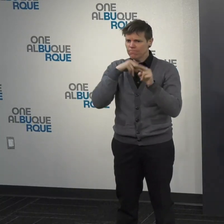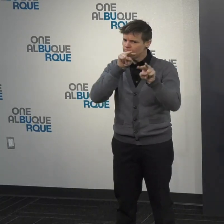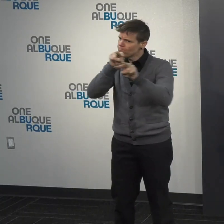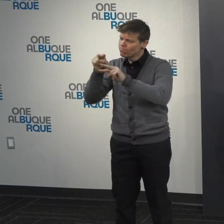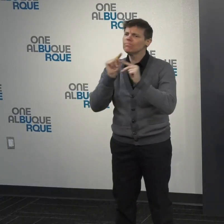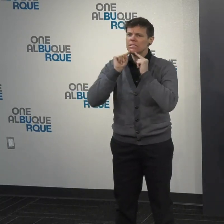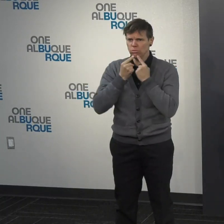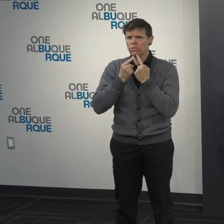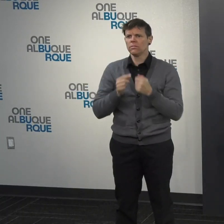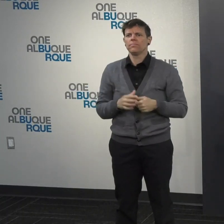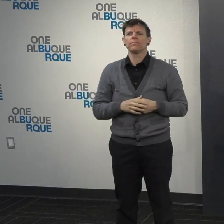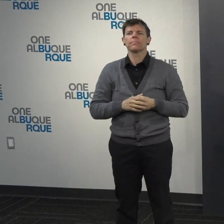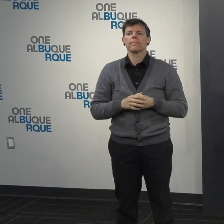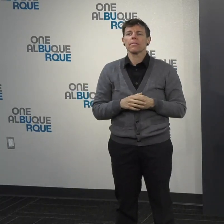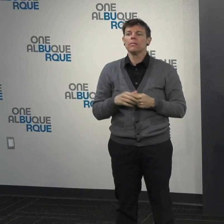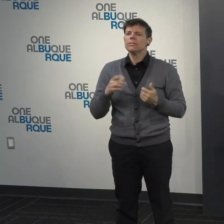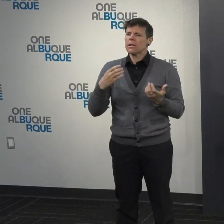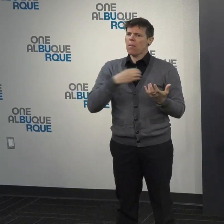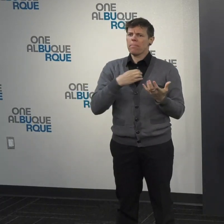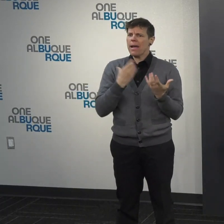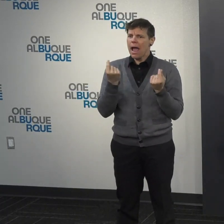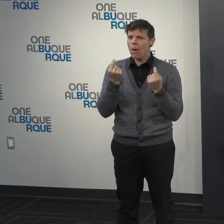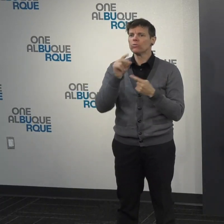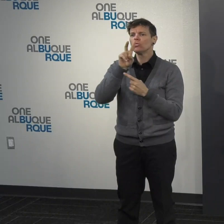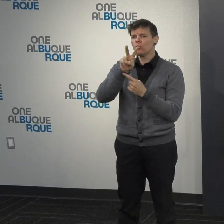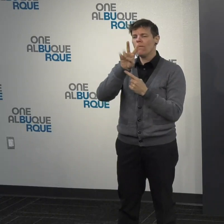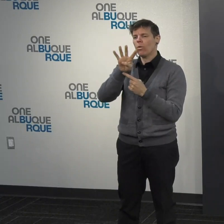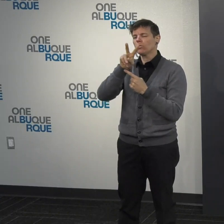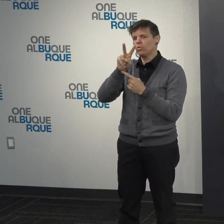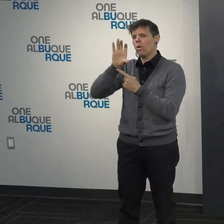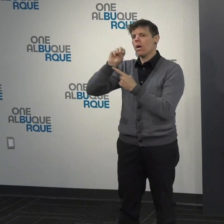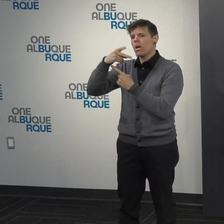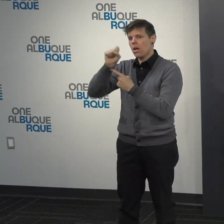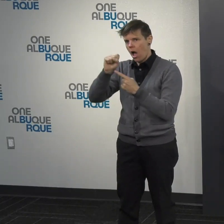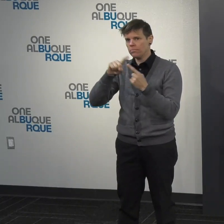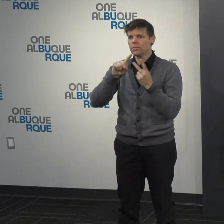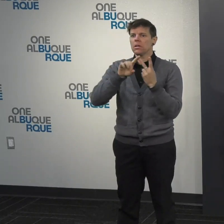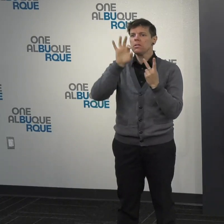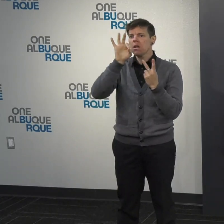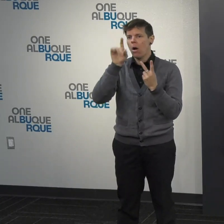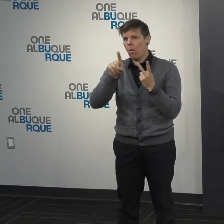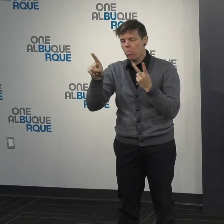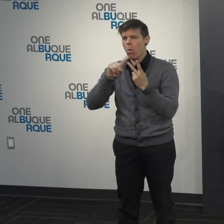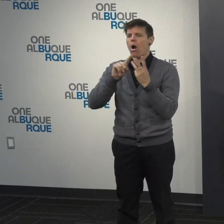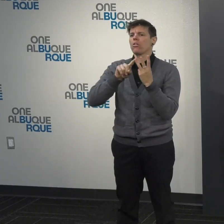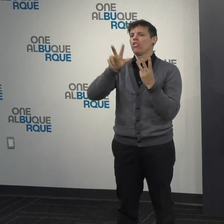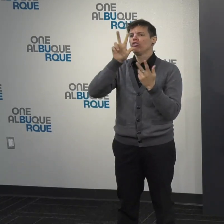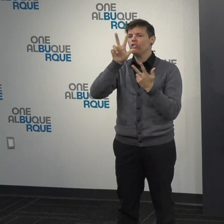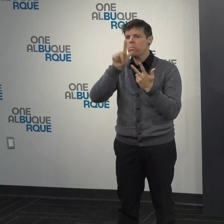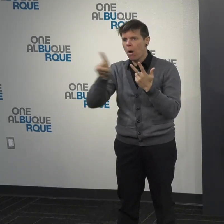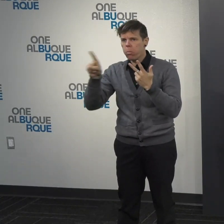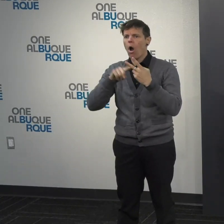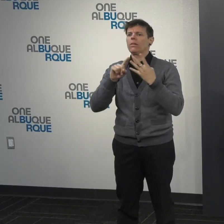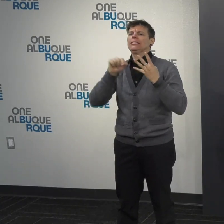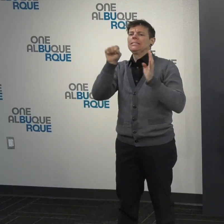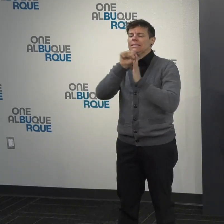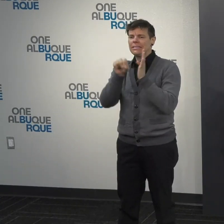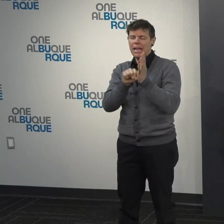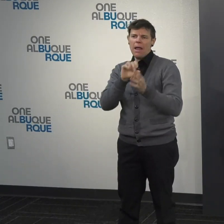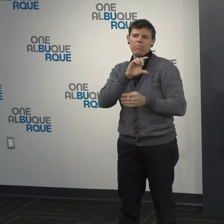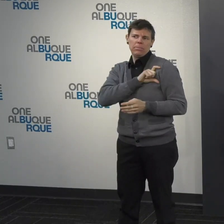from 311, and from the fire marshal's office and the state police, and we work together on doing that. And again, we have